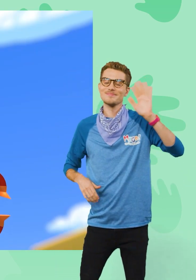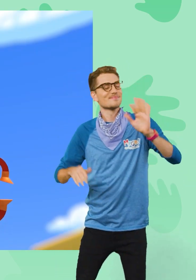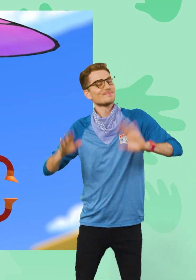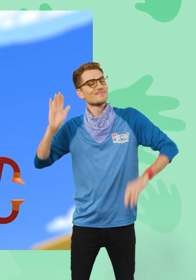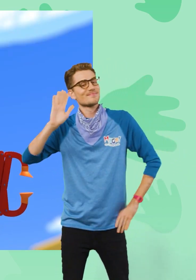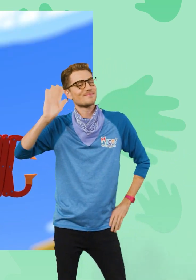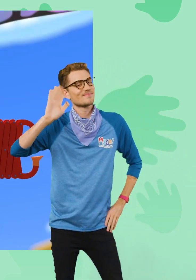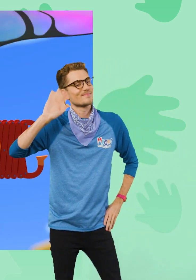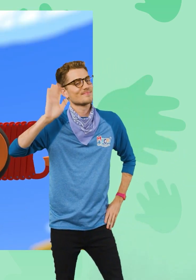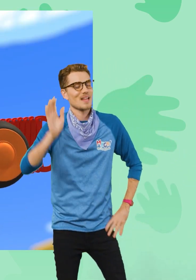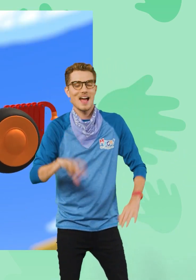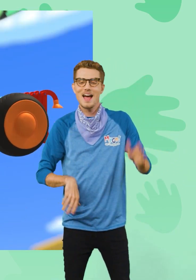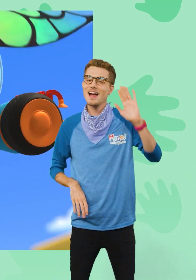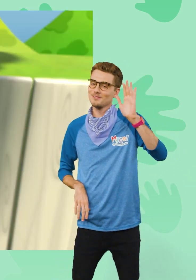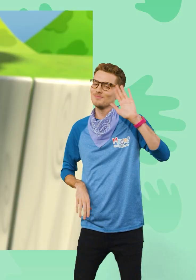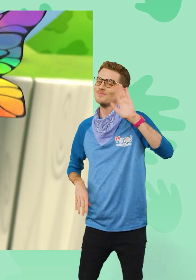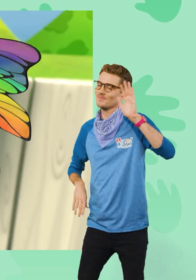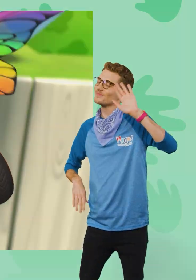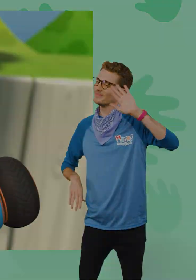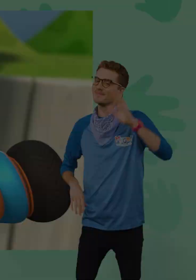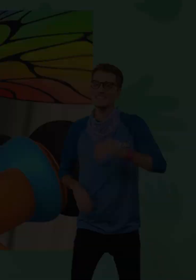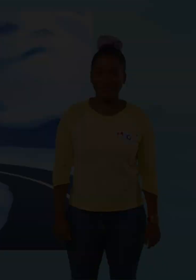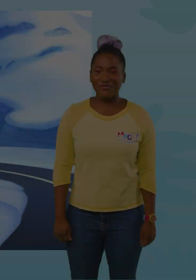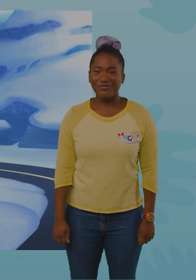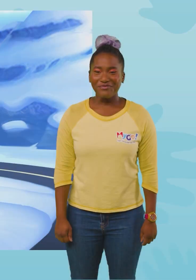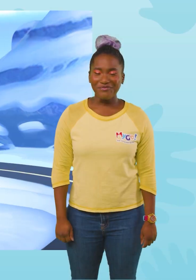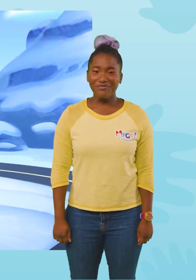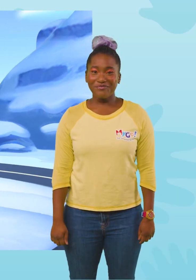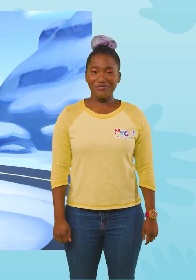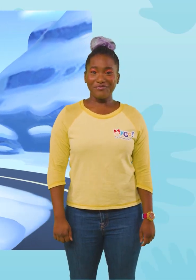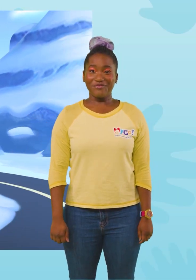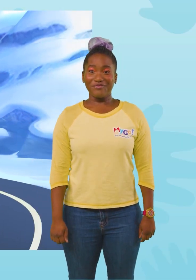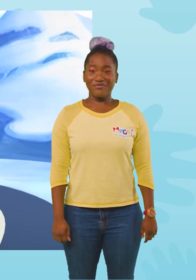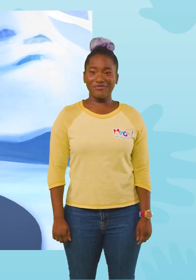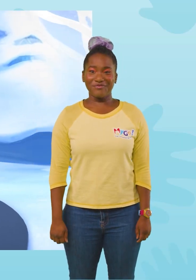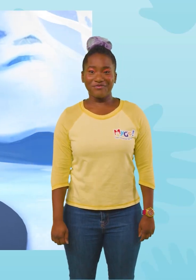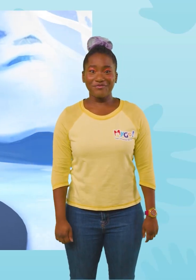Bye-bye, Jody. Bye, eggs.